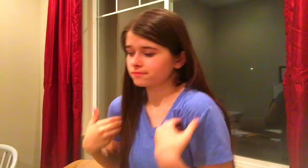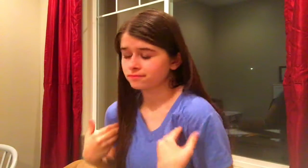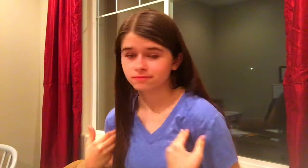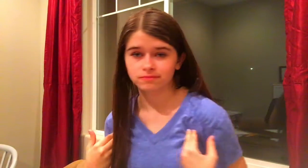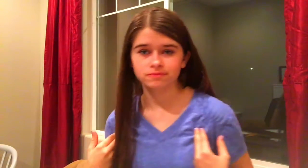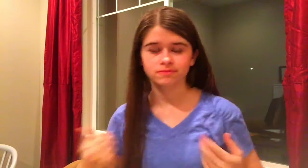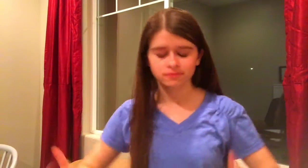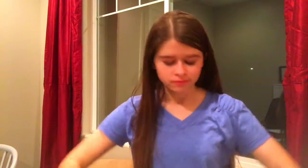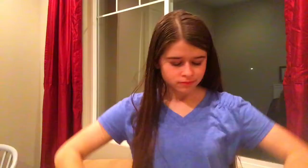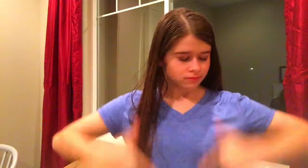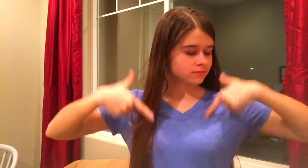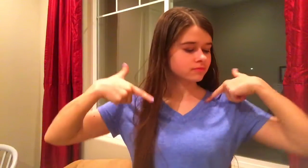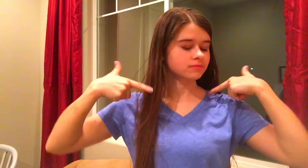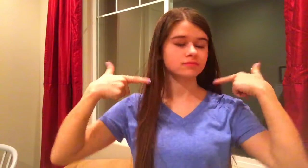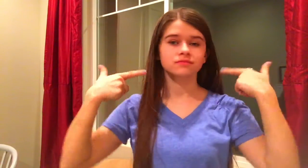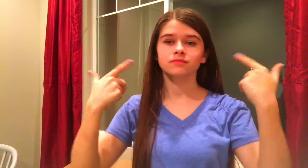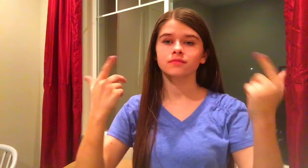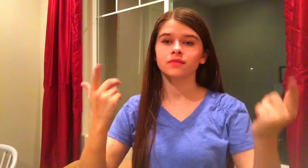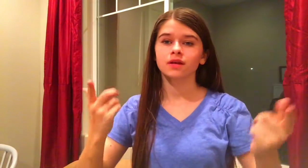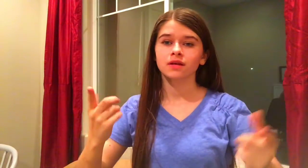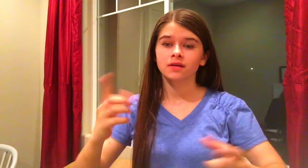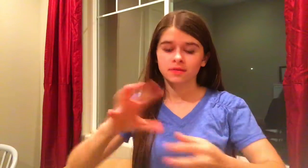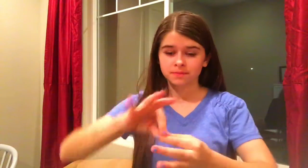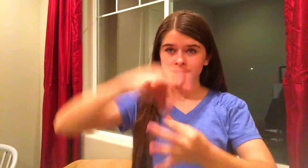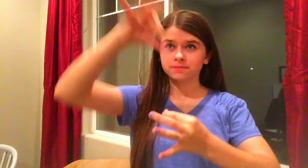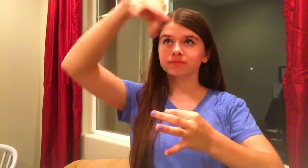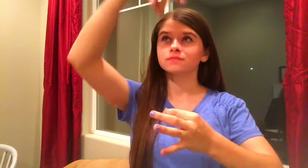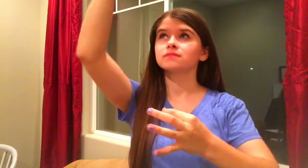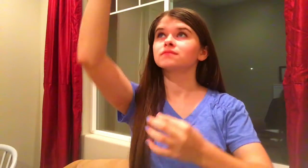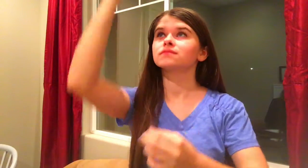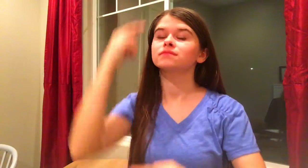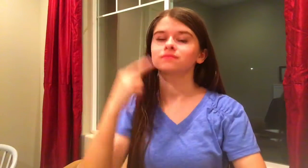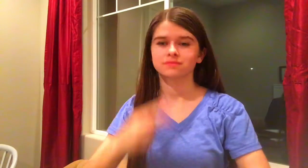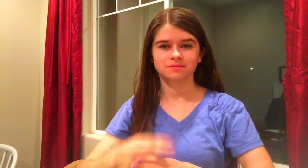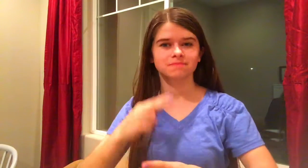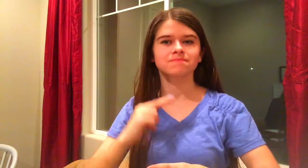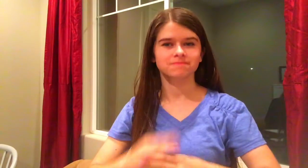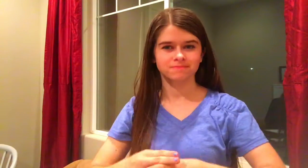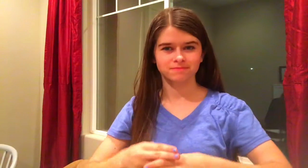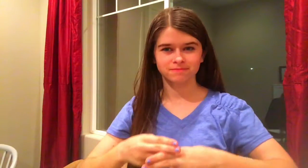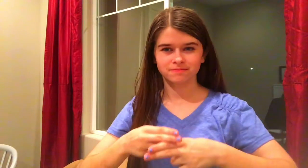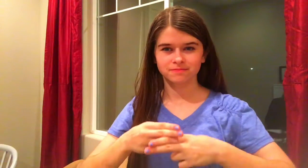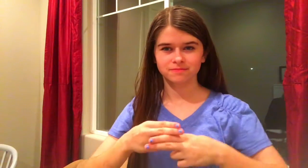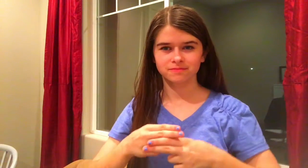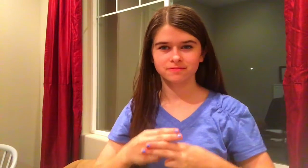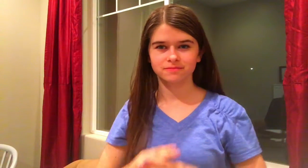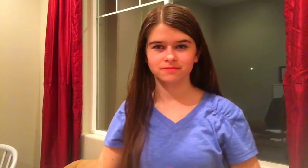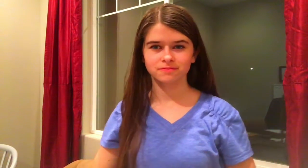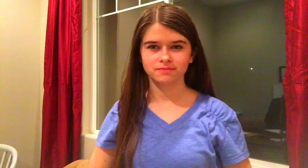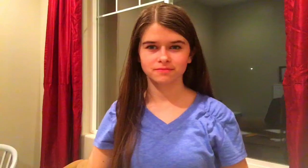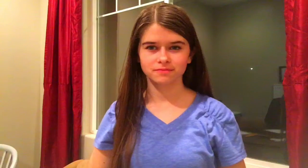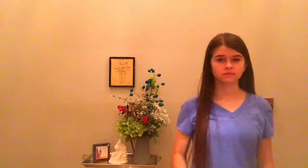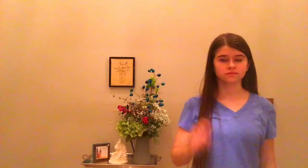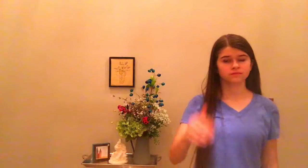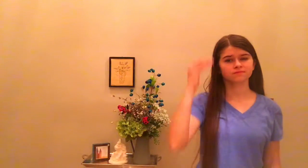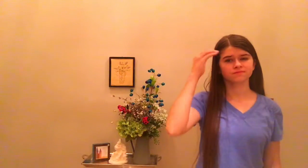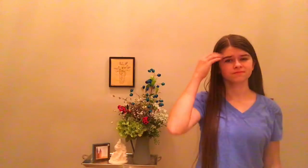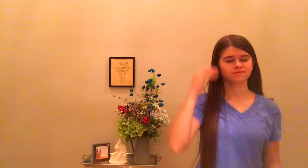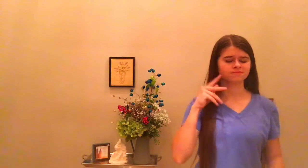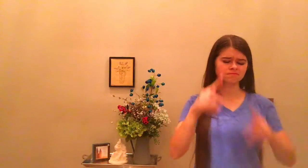Has a life, has a spirit, has a name You think